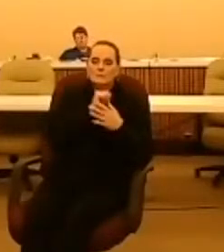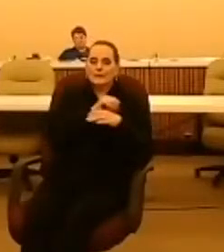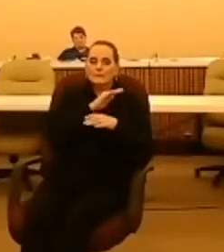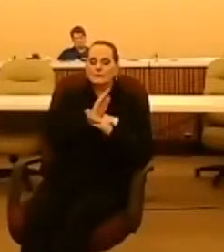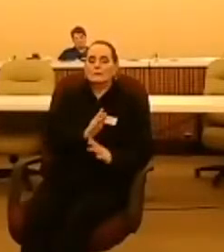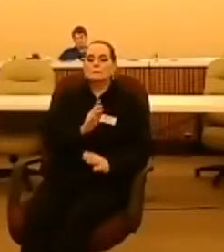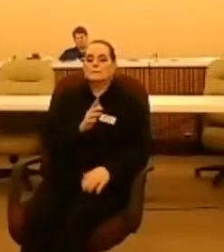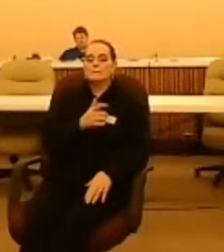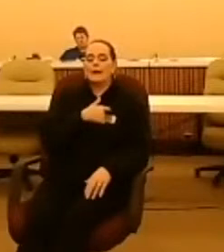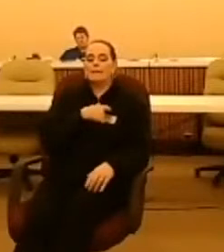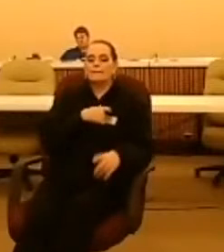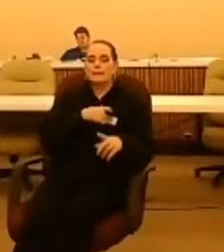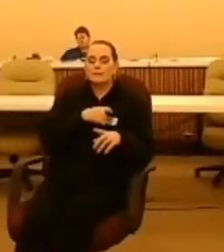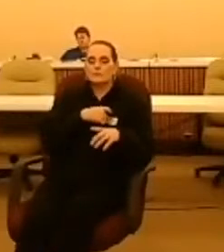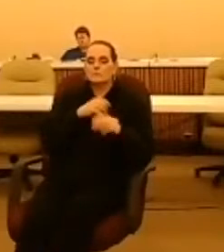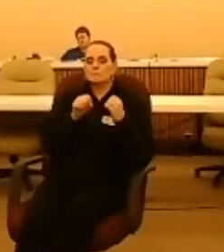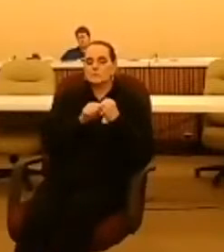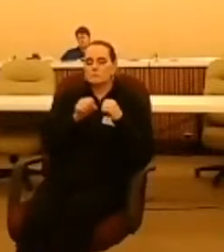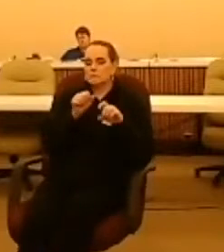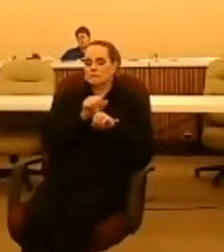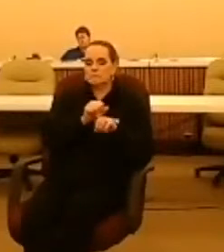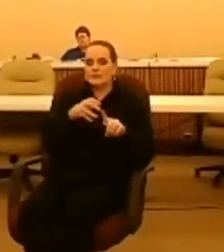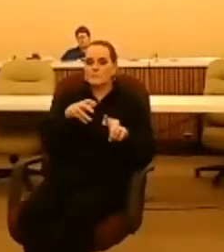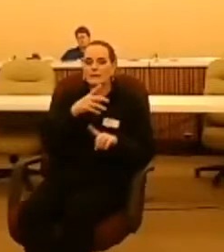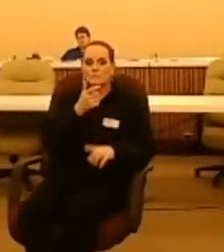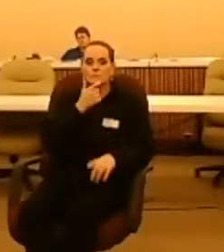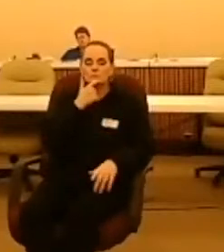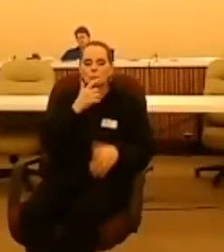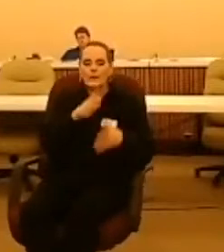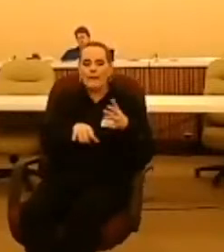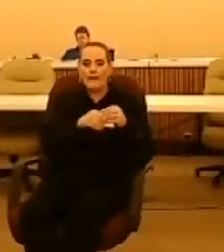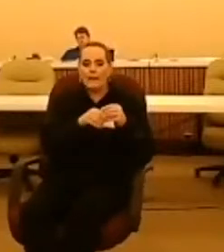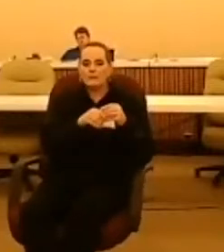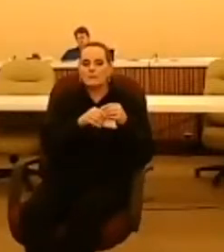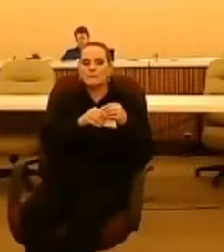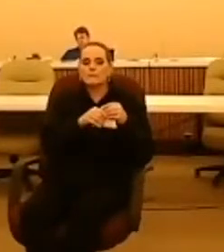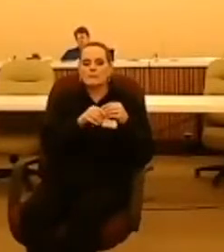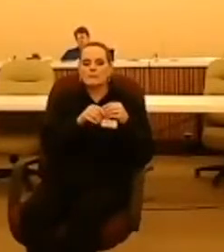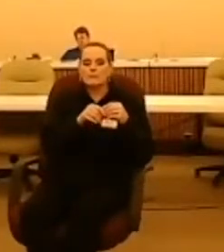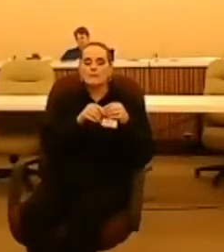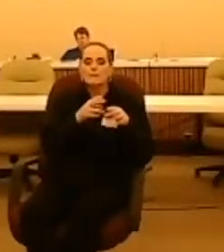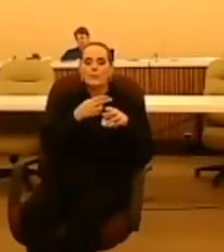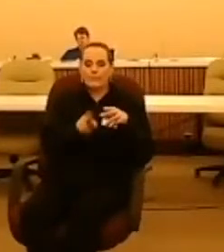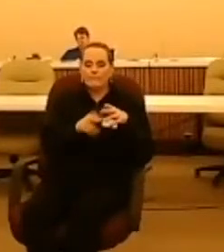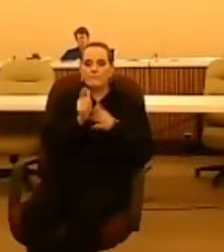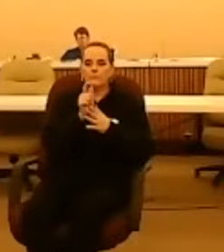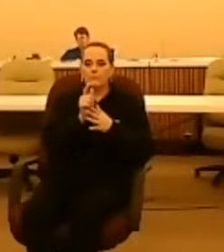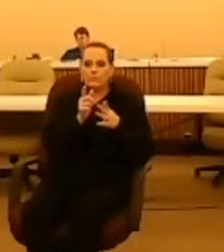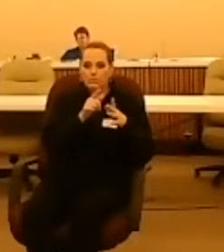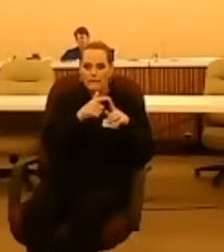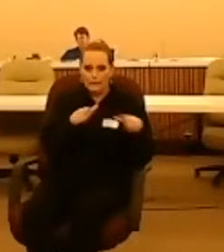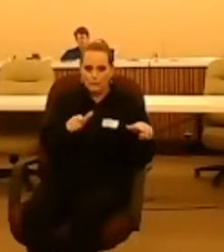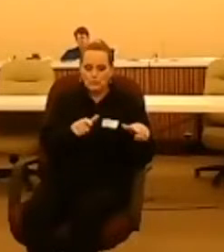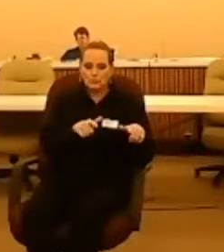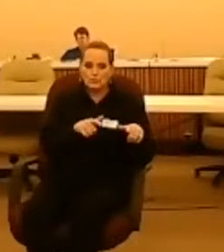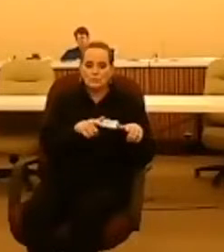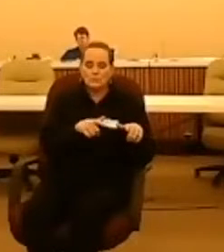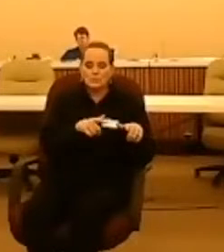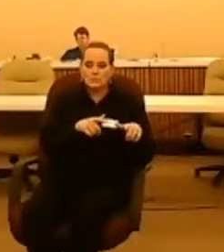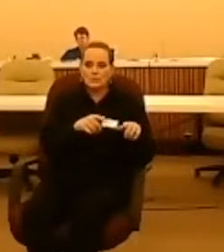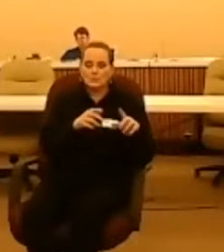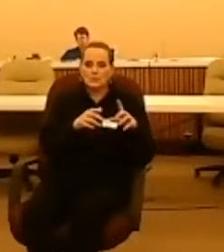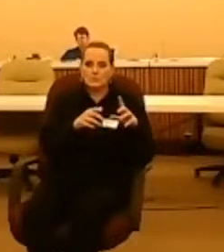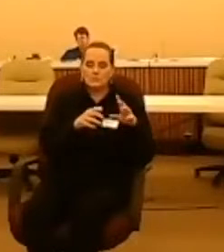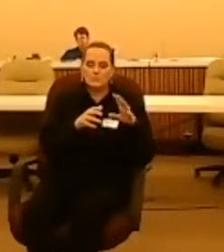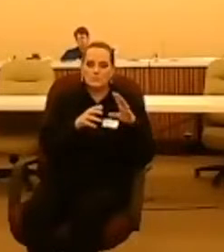expanded very briefly, just to add very brief language indicating that the statement also,